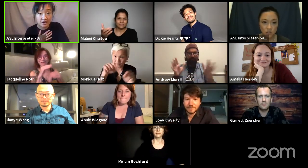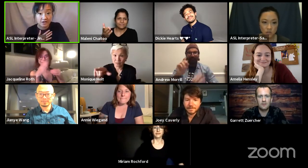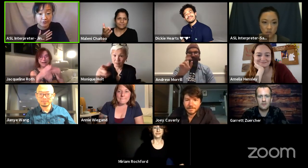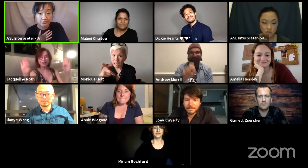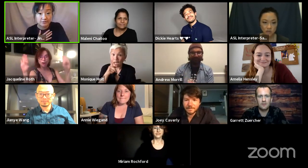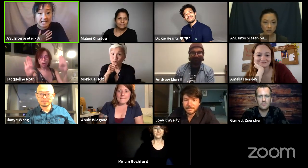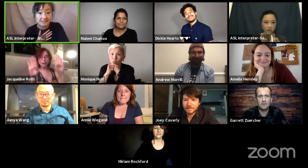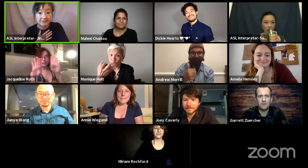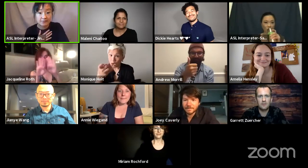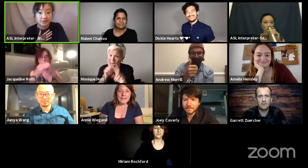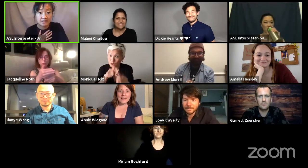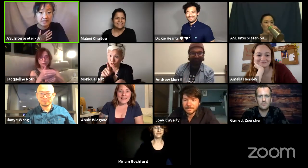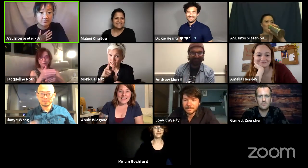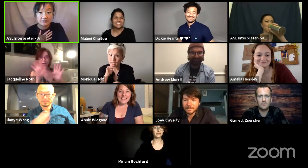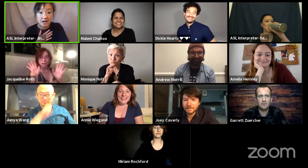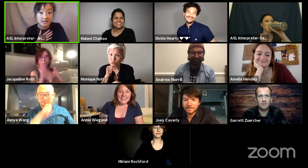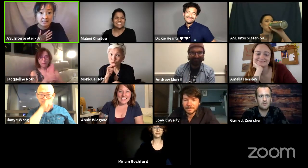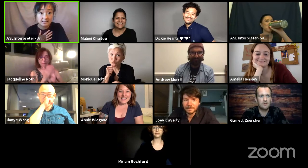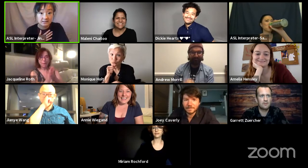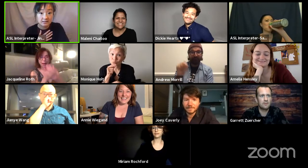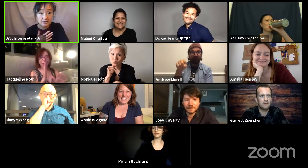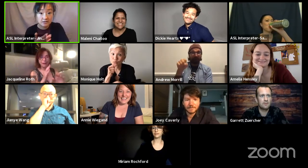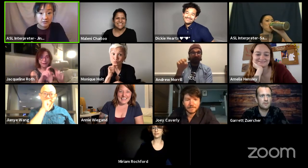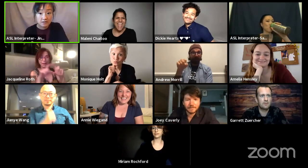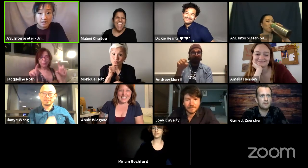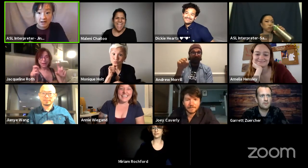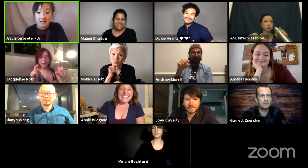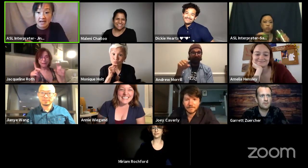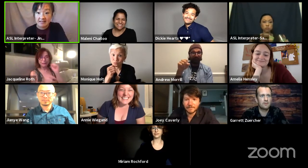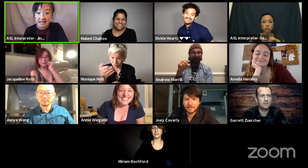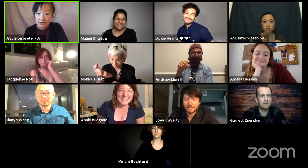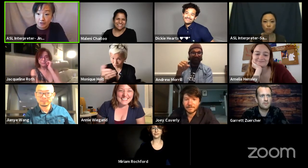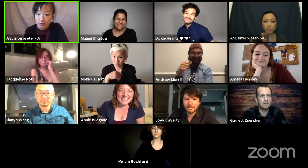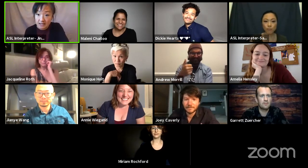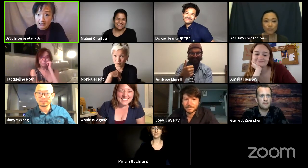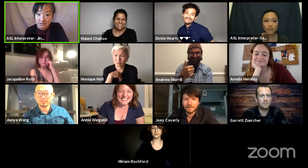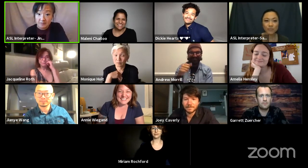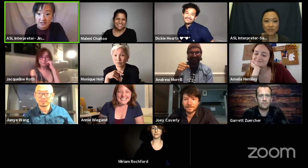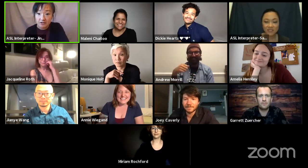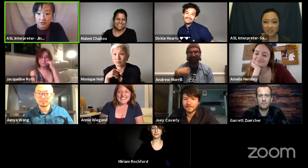you satisfied with the response? And I think Andrew wanted to respond to your question.